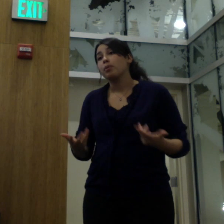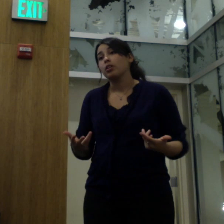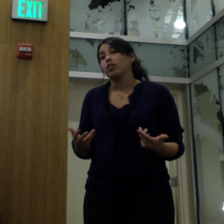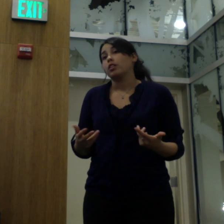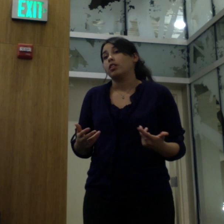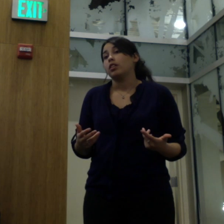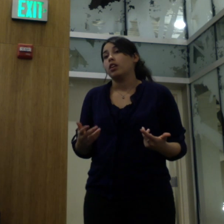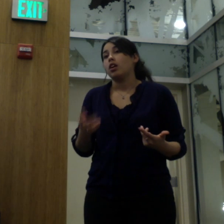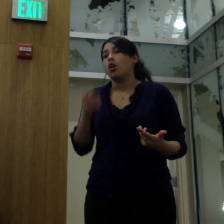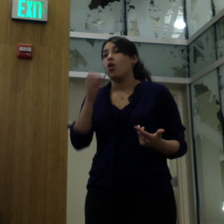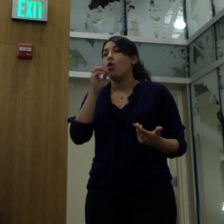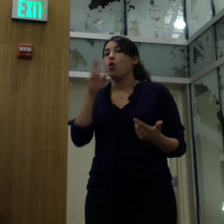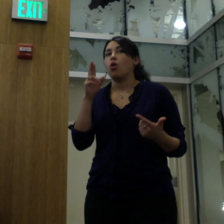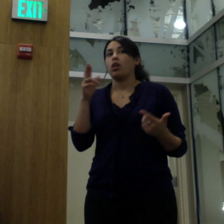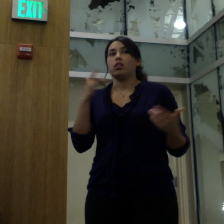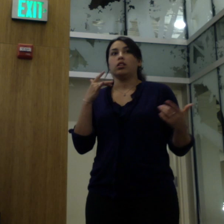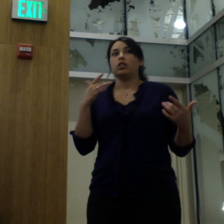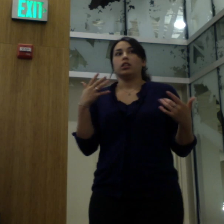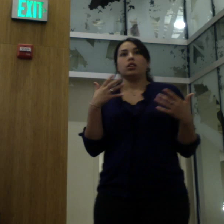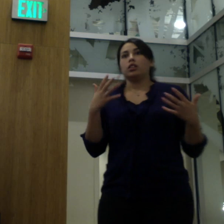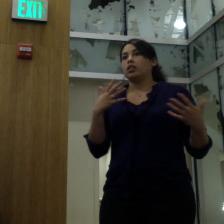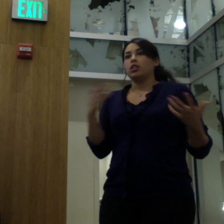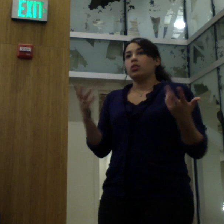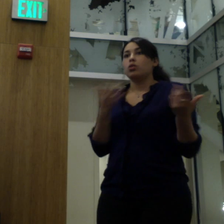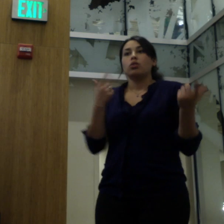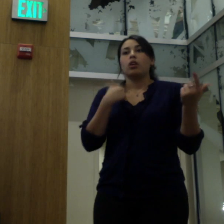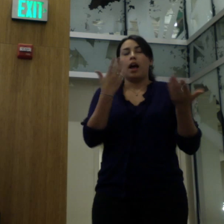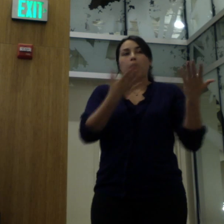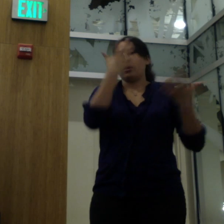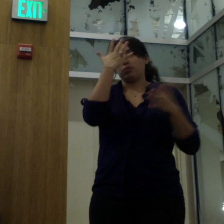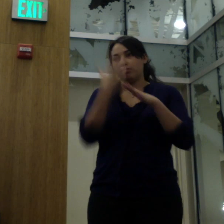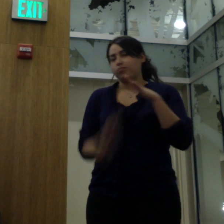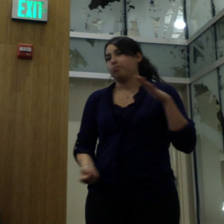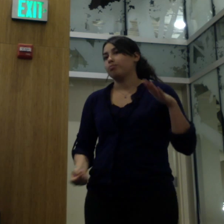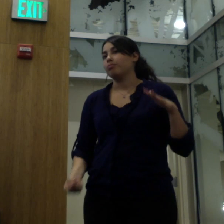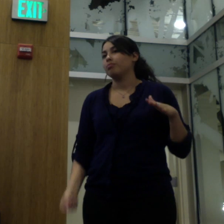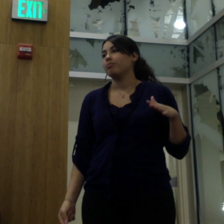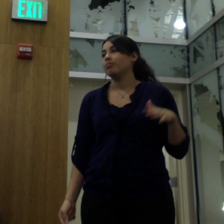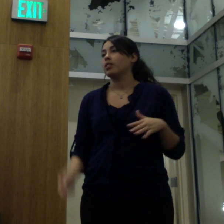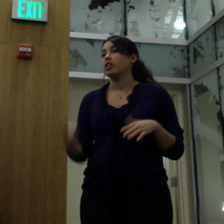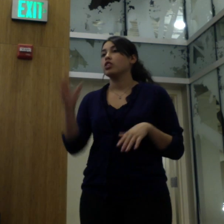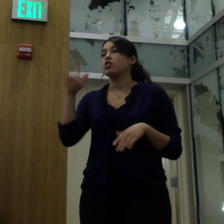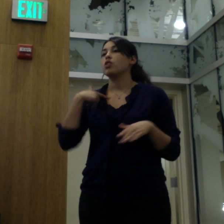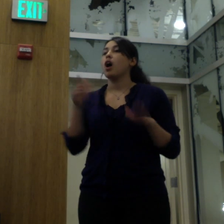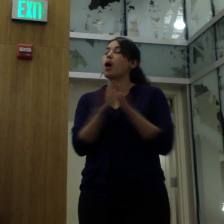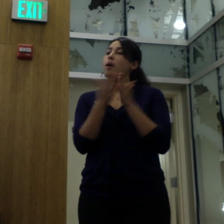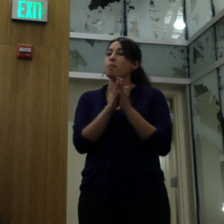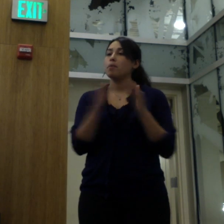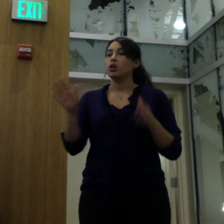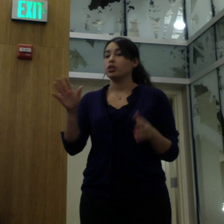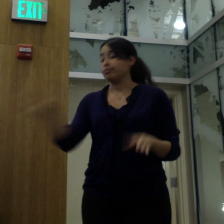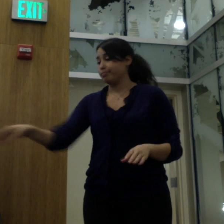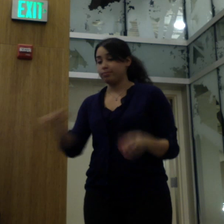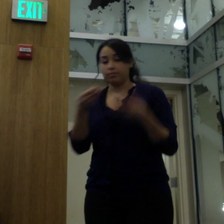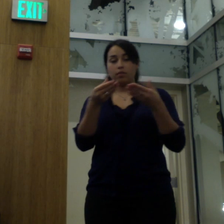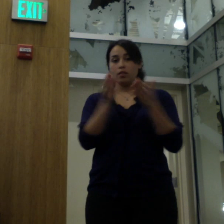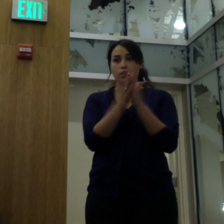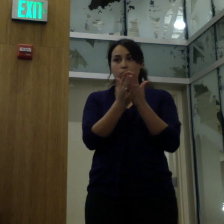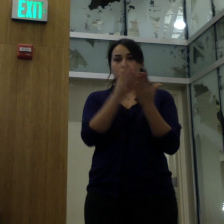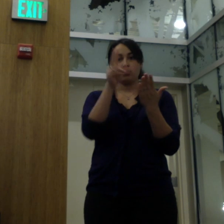that in a panic I may forget. And so to pull out a first aid book that